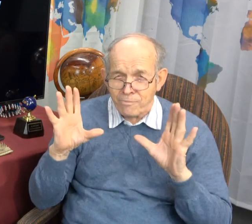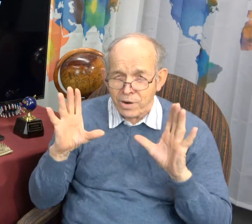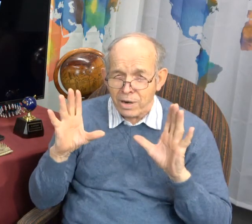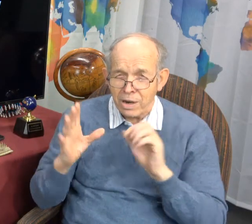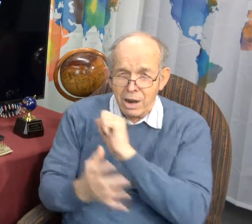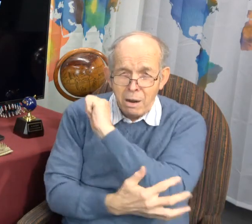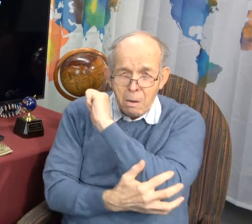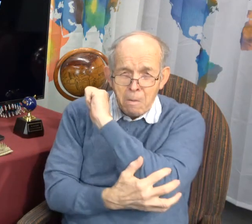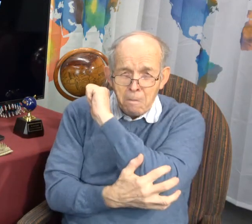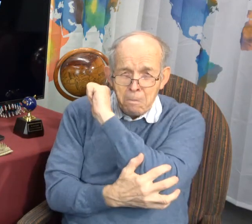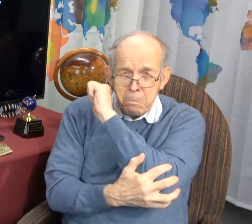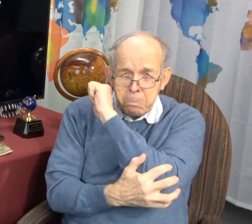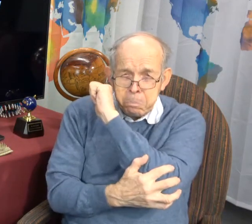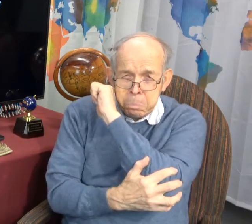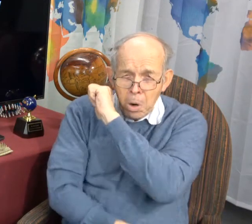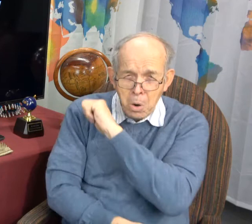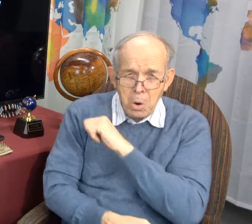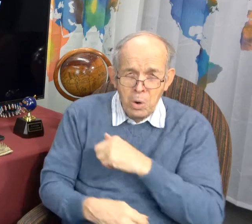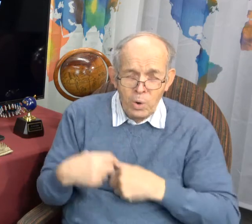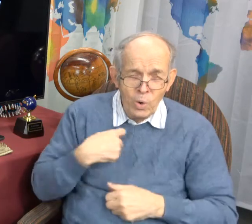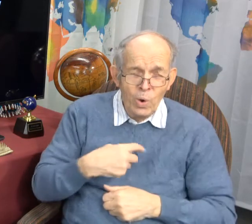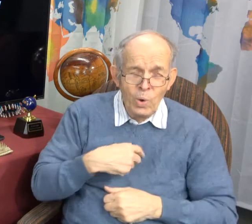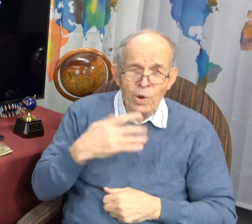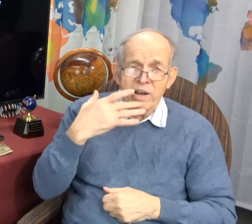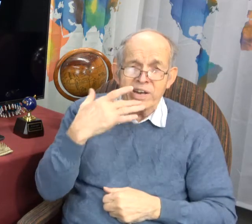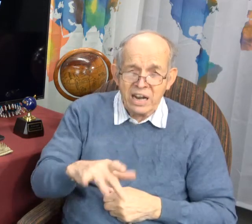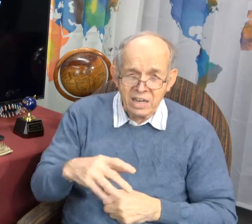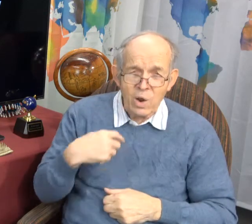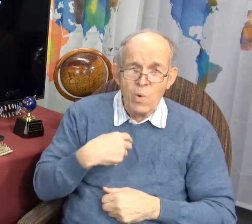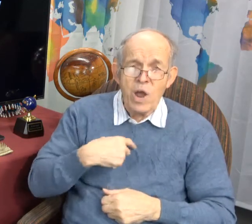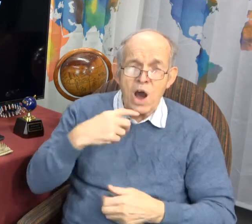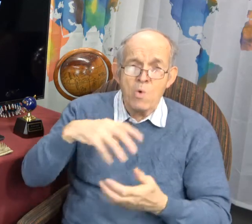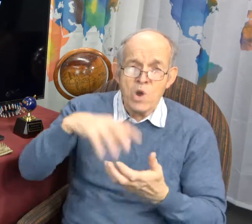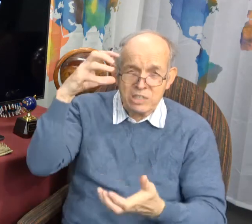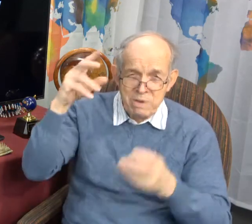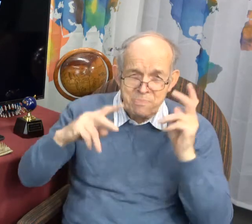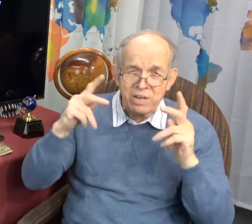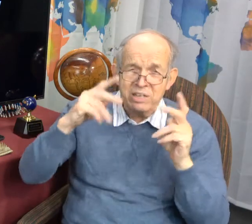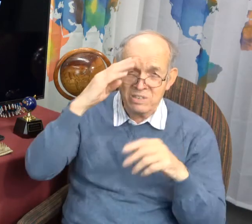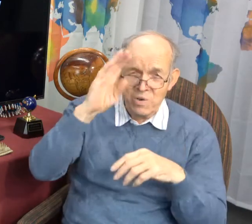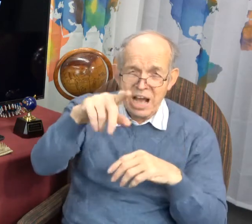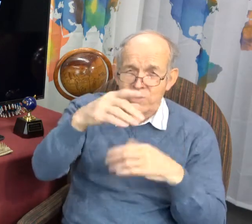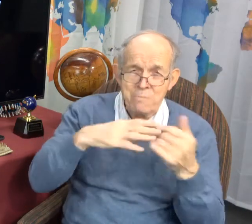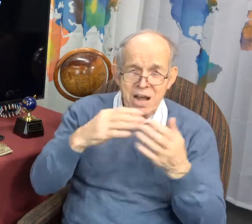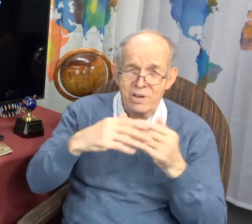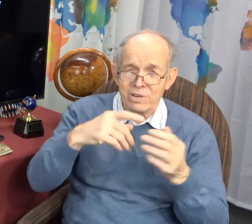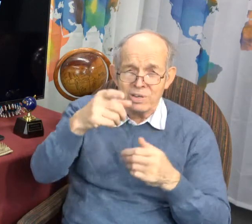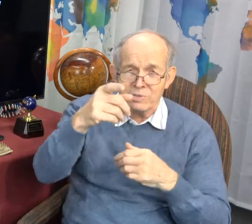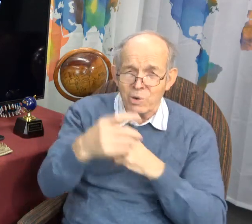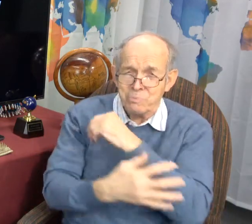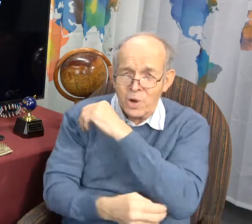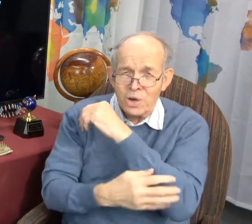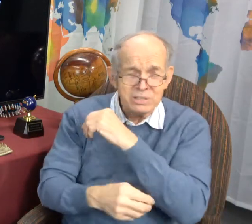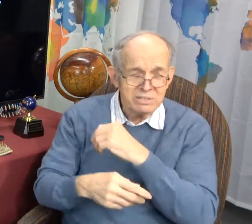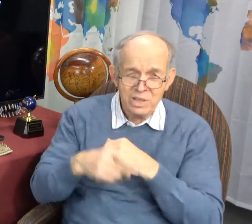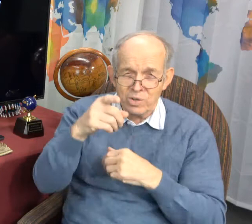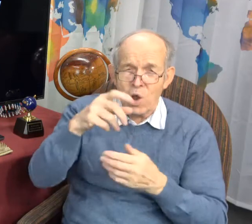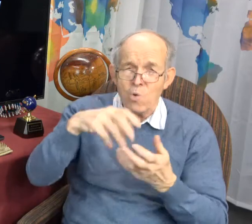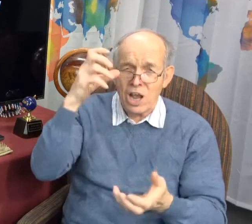Awful. Poor. Real lucky, real rich people. You know that no matter. You poor, you're rich